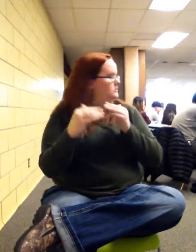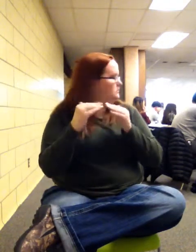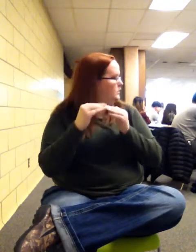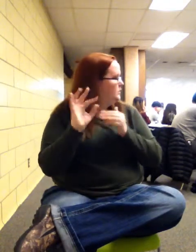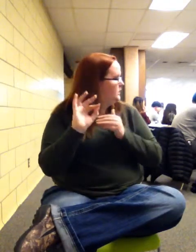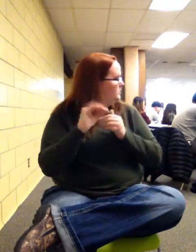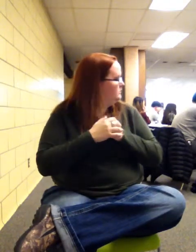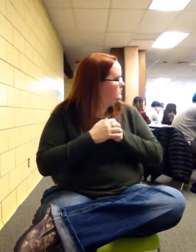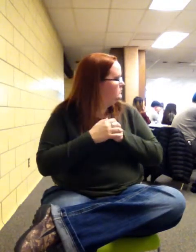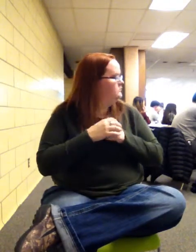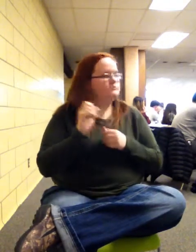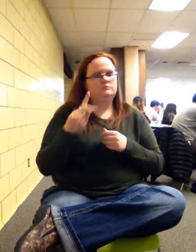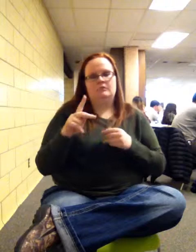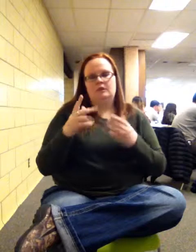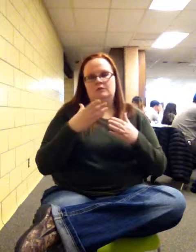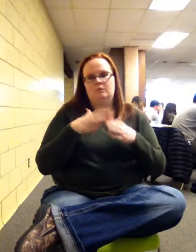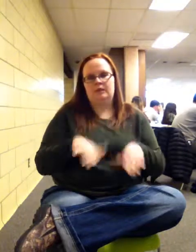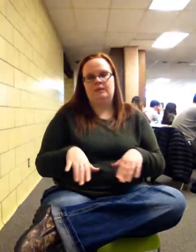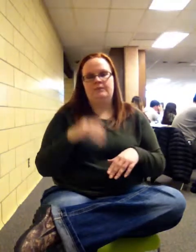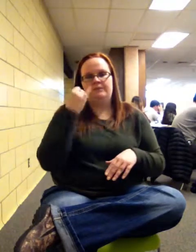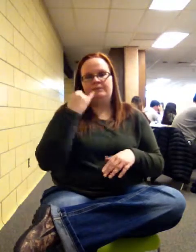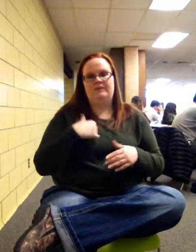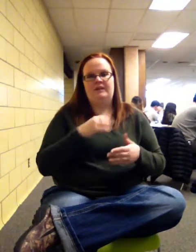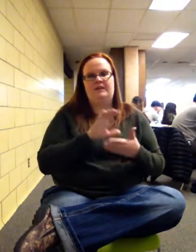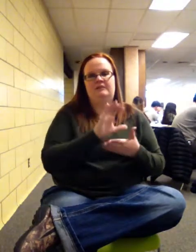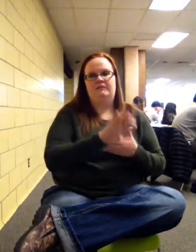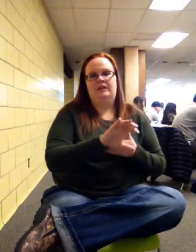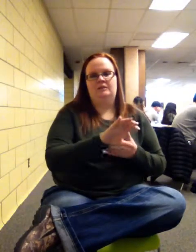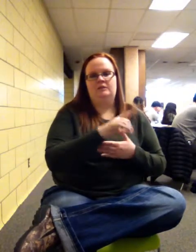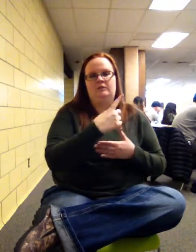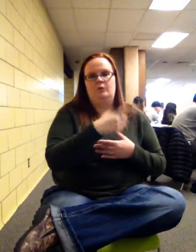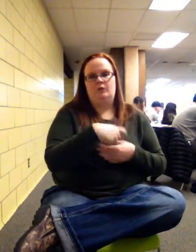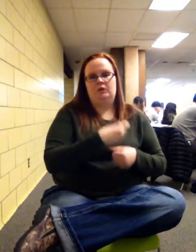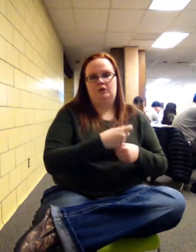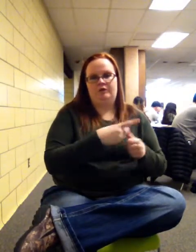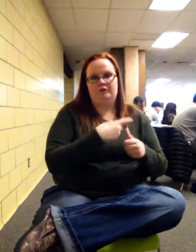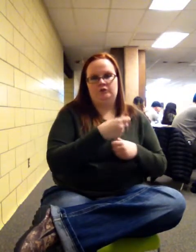Okay, so let's break this down. If I invested for 1 year the first year, I'm saying that's 5%.